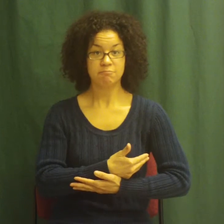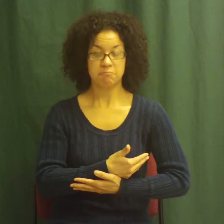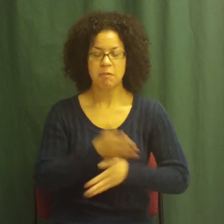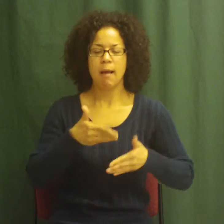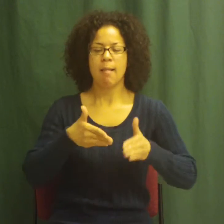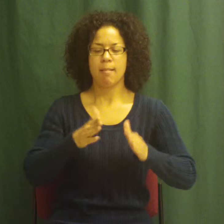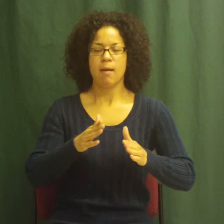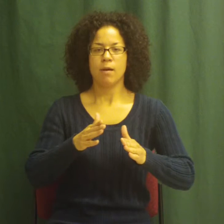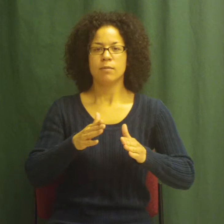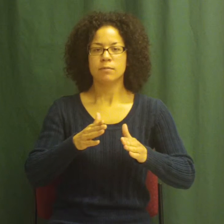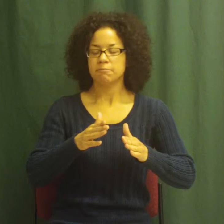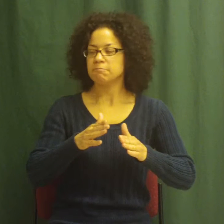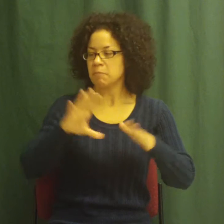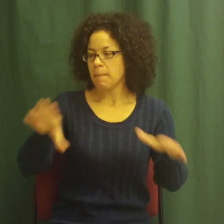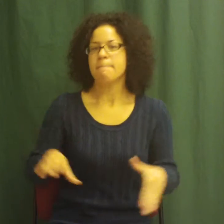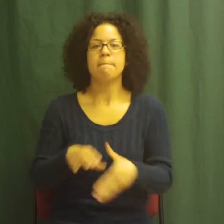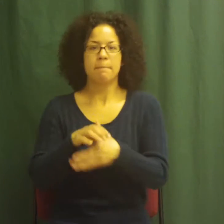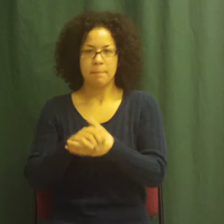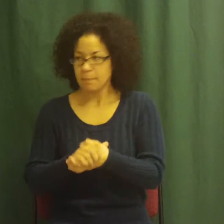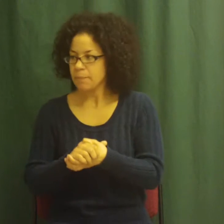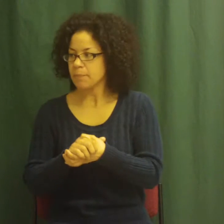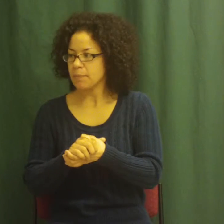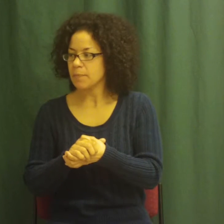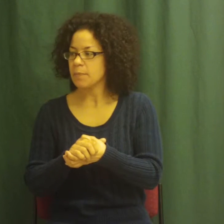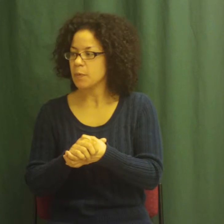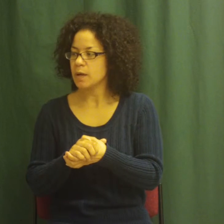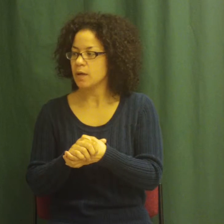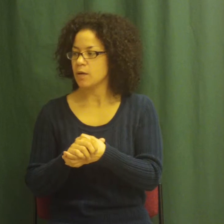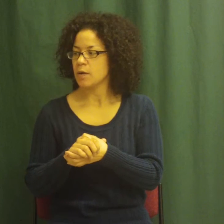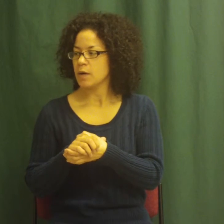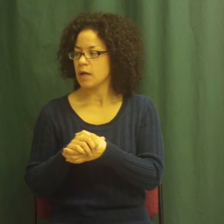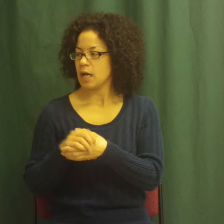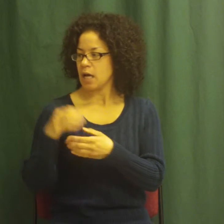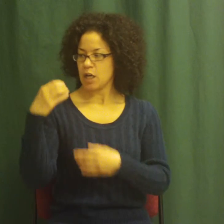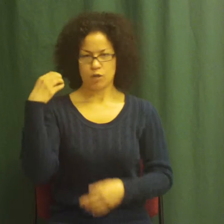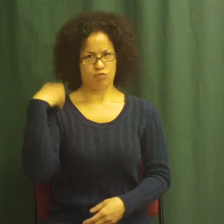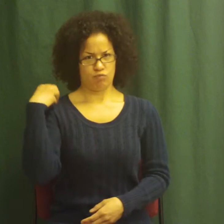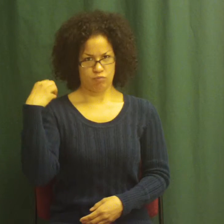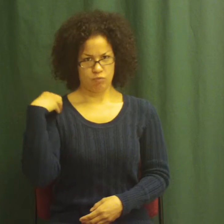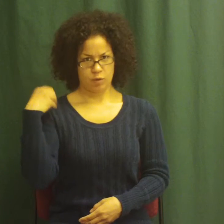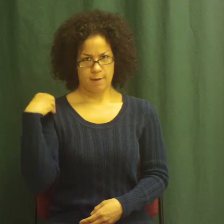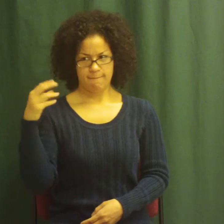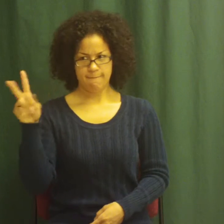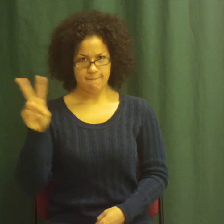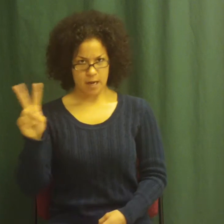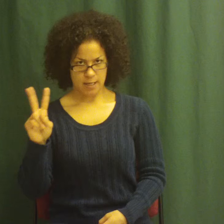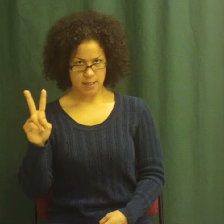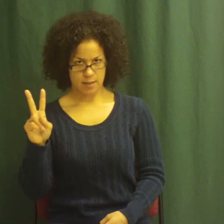France against wilder Vikings. Also, in